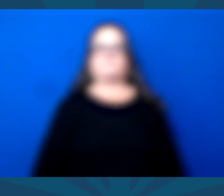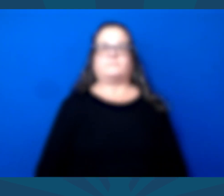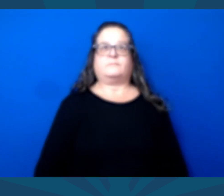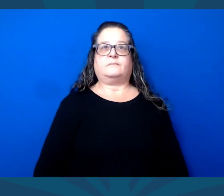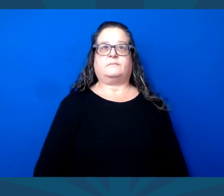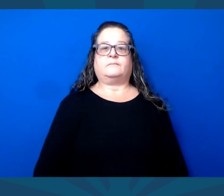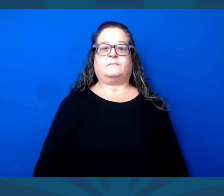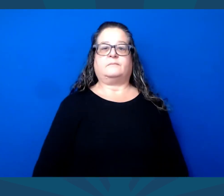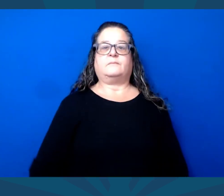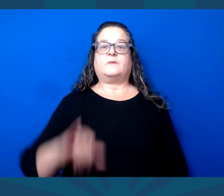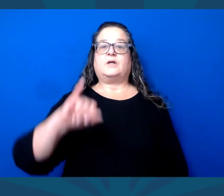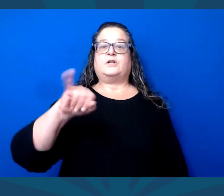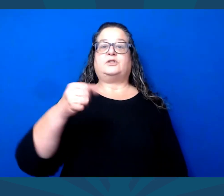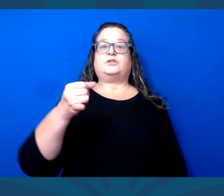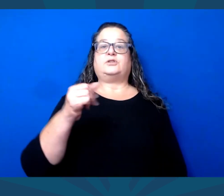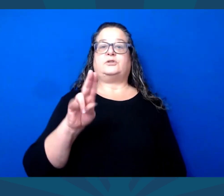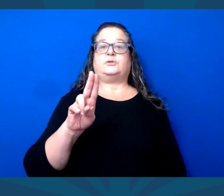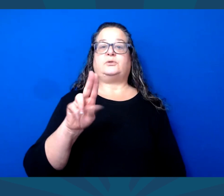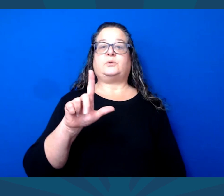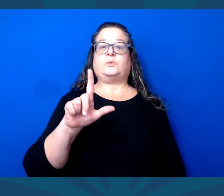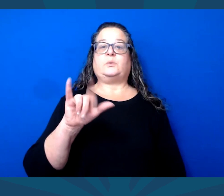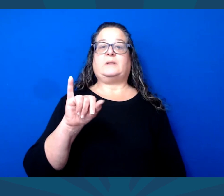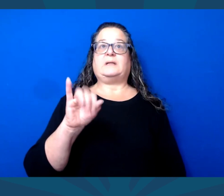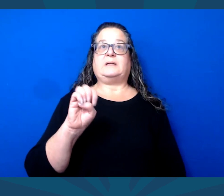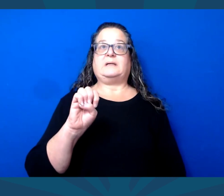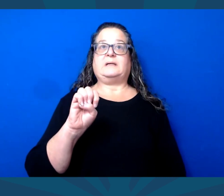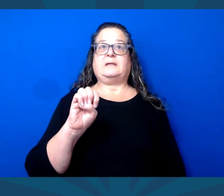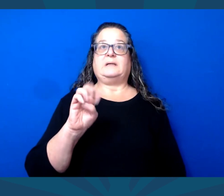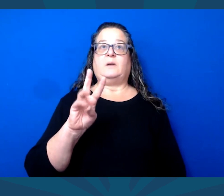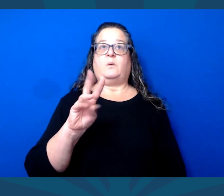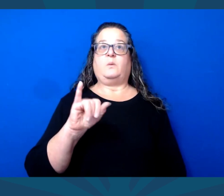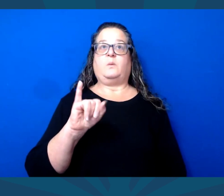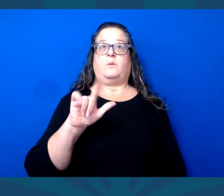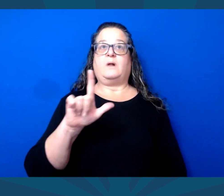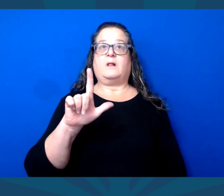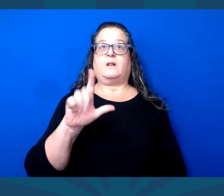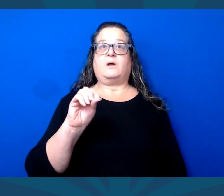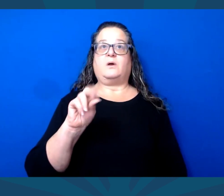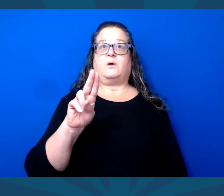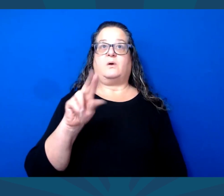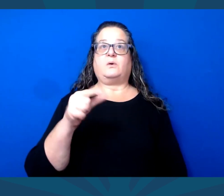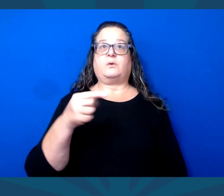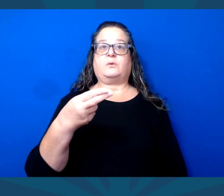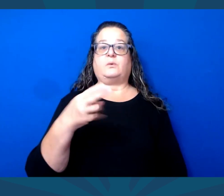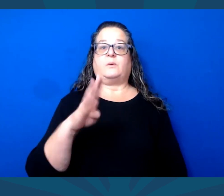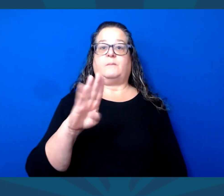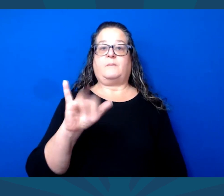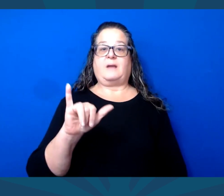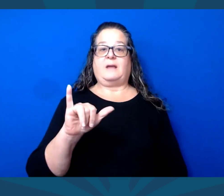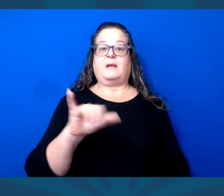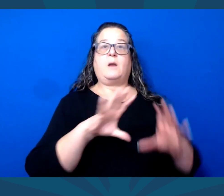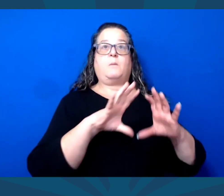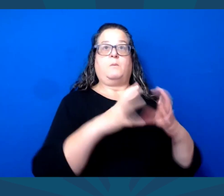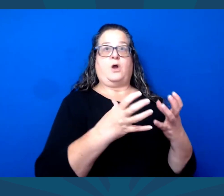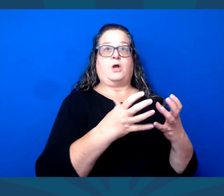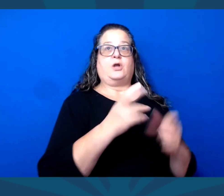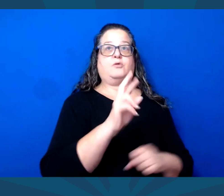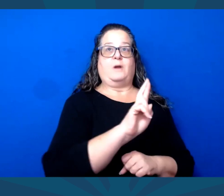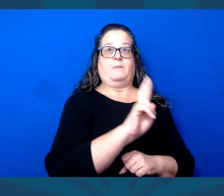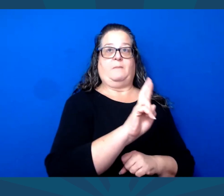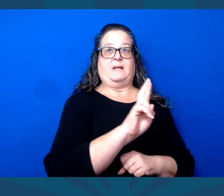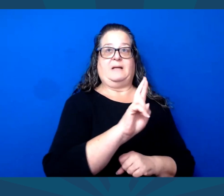contemplate how we will allocate and perhaps augment water in Arizona.